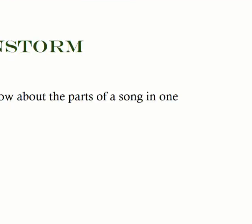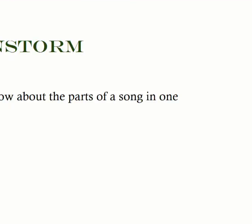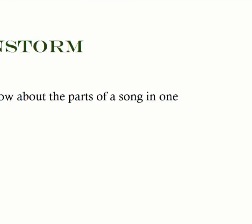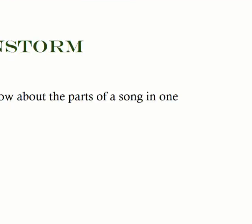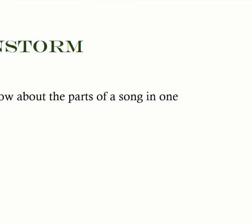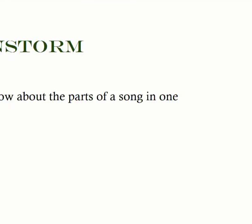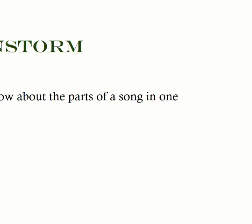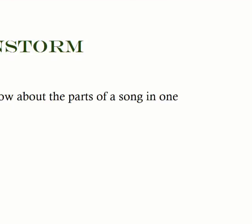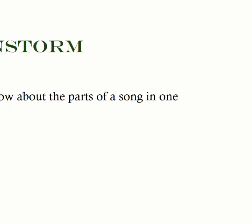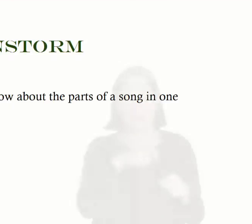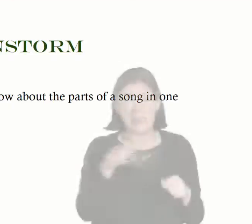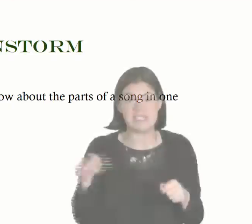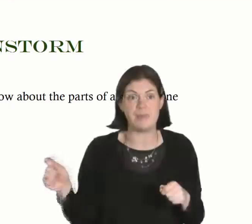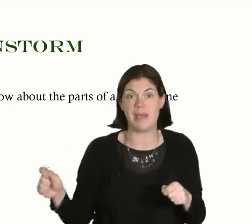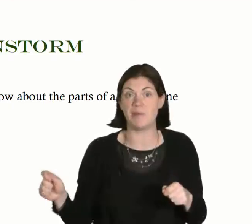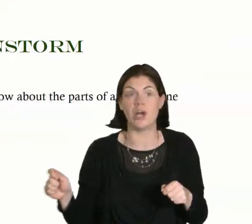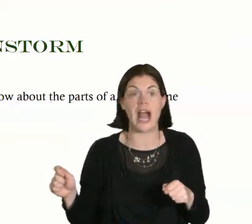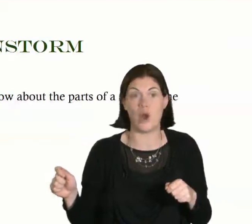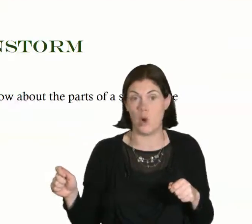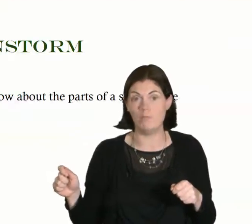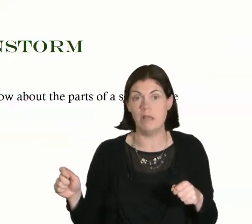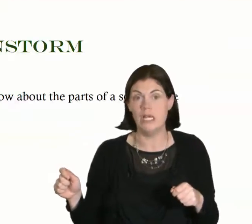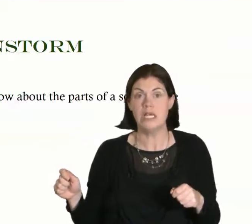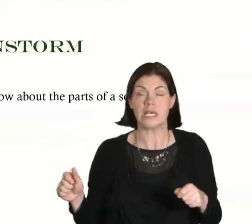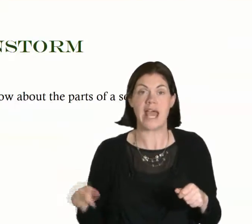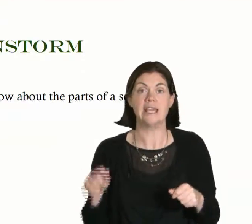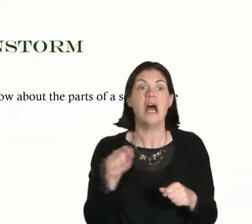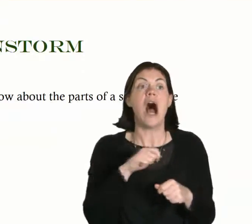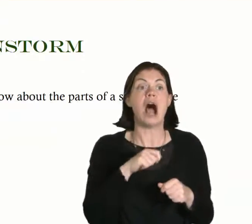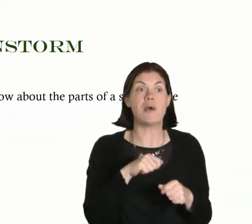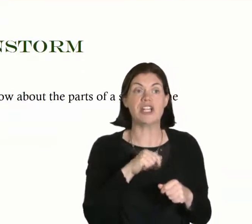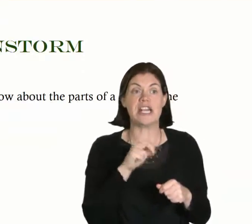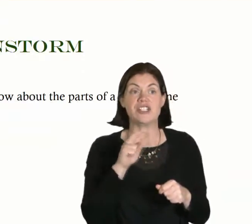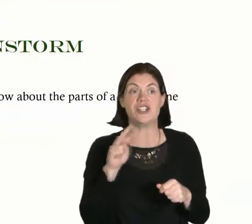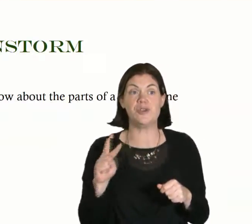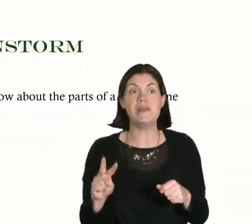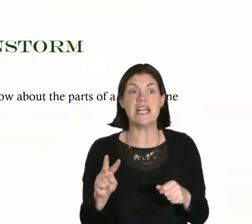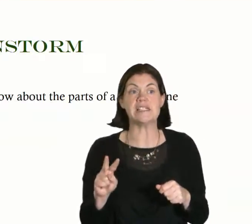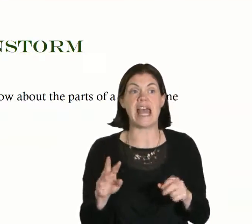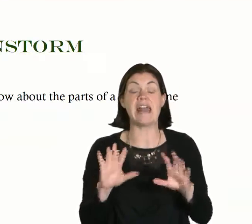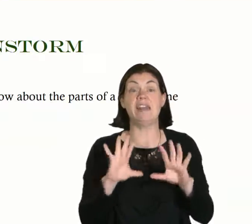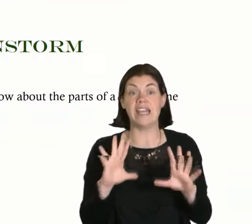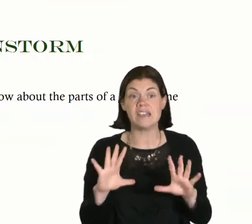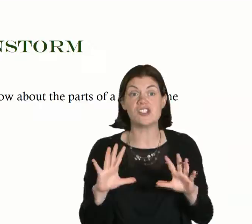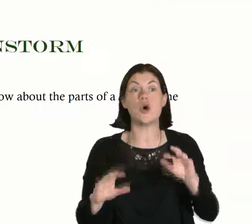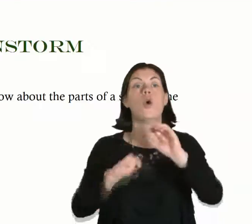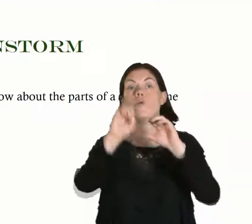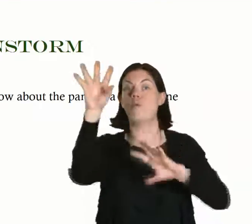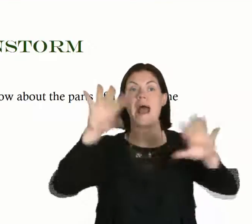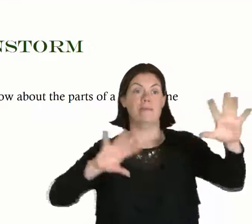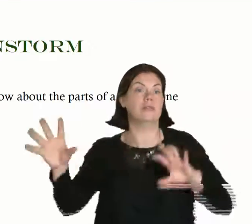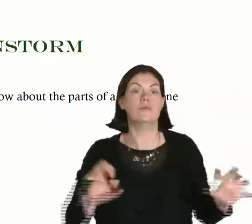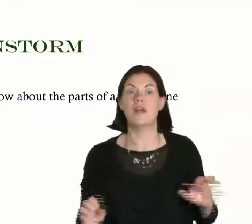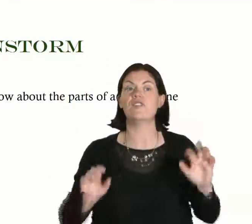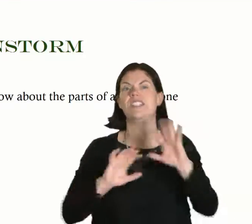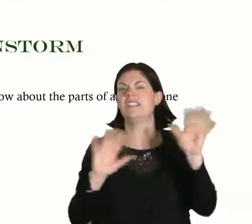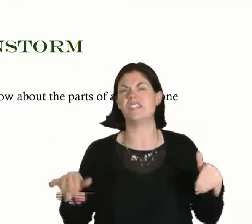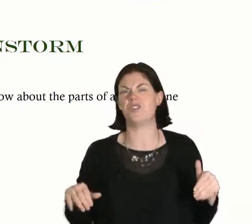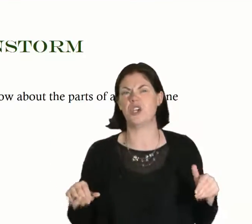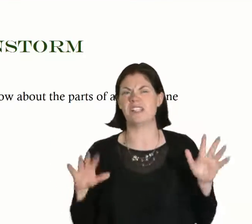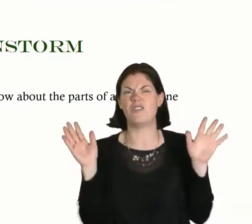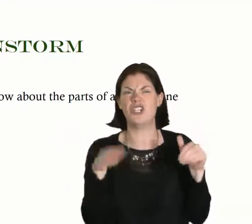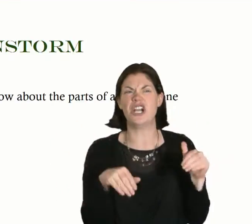document, you guys, or if you guys have a scrap piece of paper at home, okay, I want you to take 2 minutes and list or web, whatever